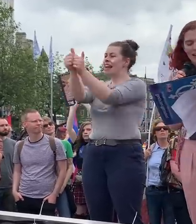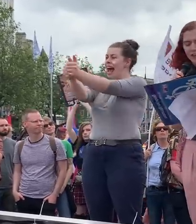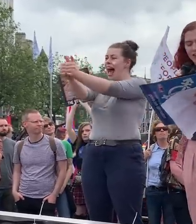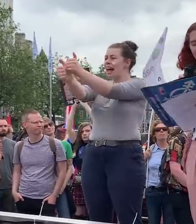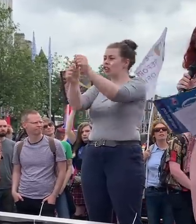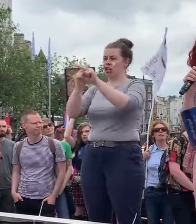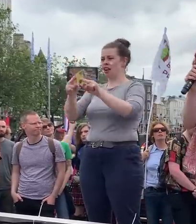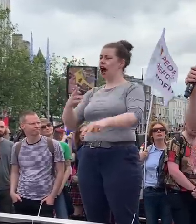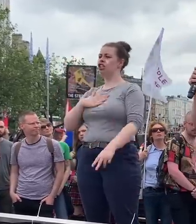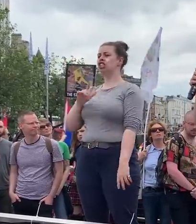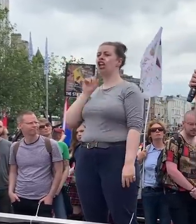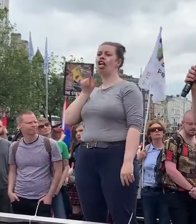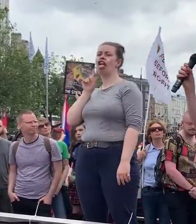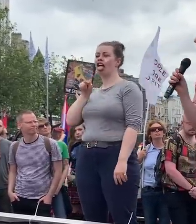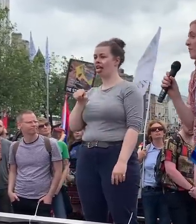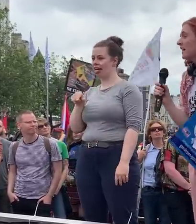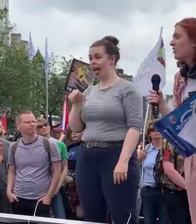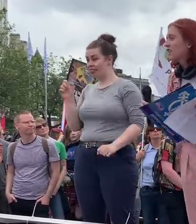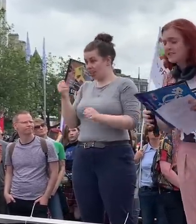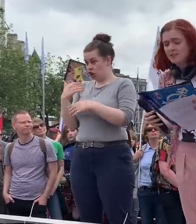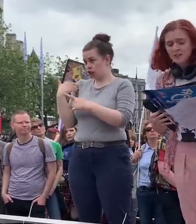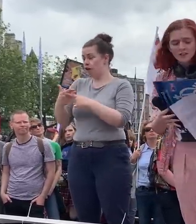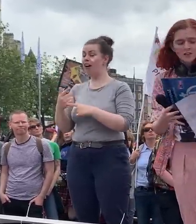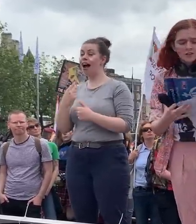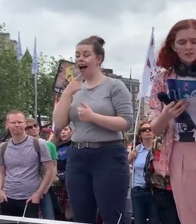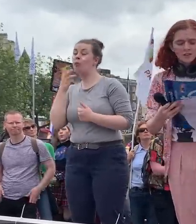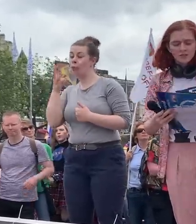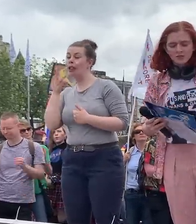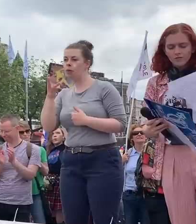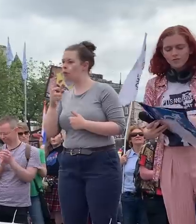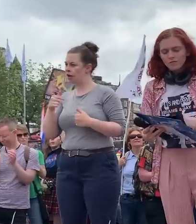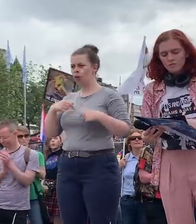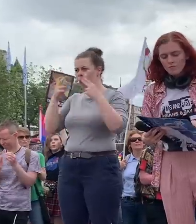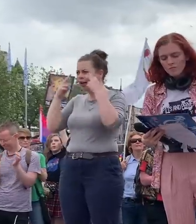meaningless platitudes, which is frankly all that they've been giving us.